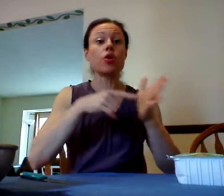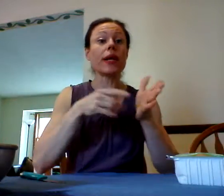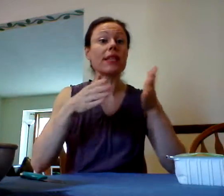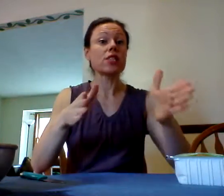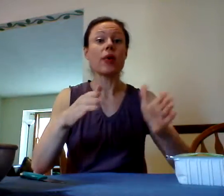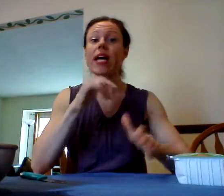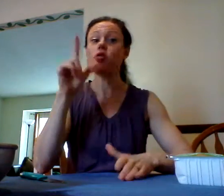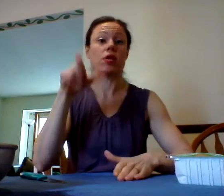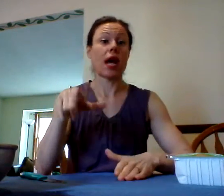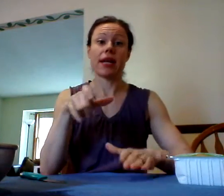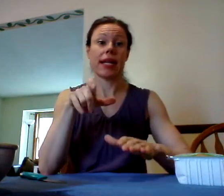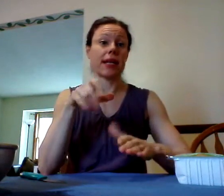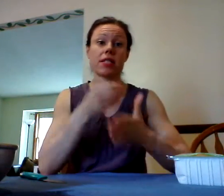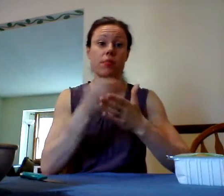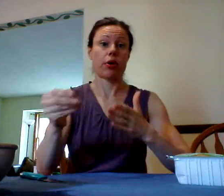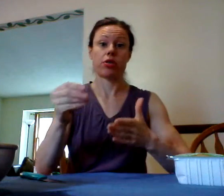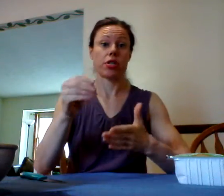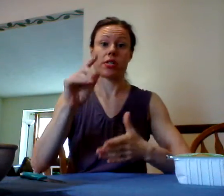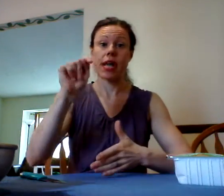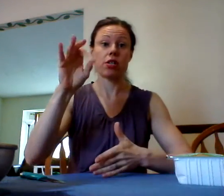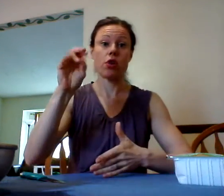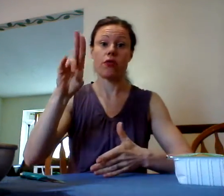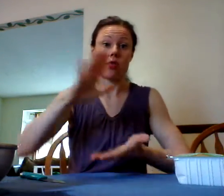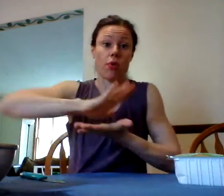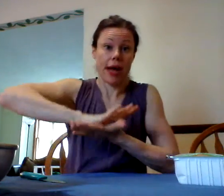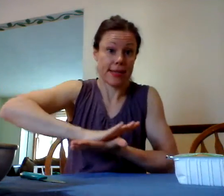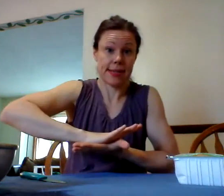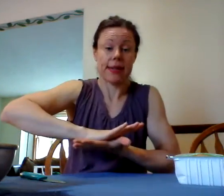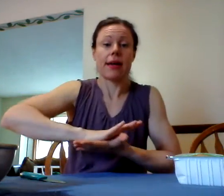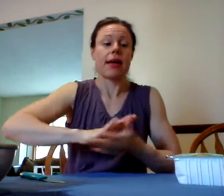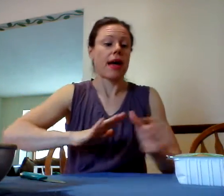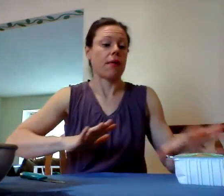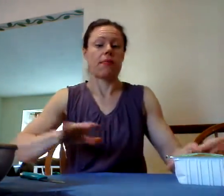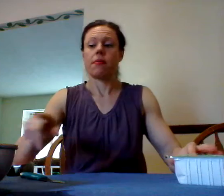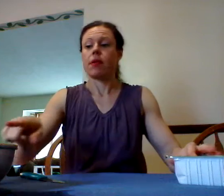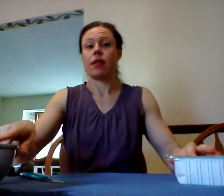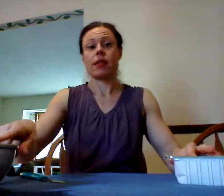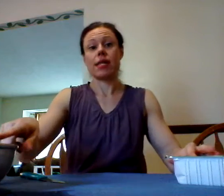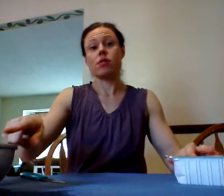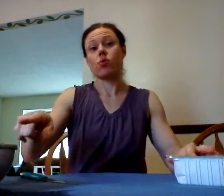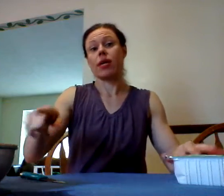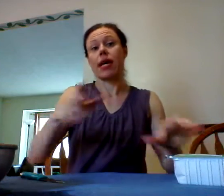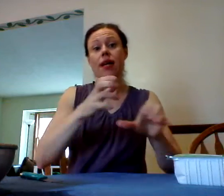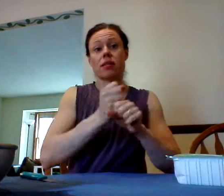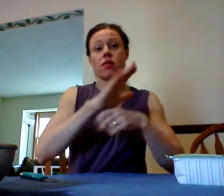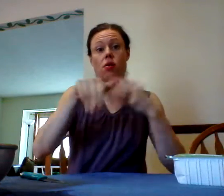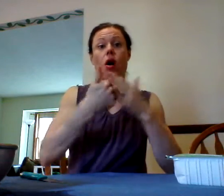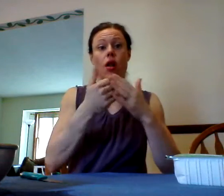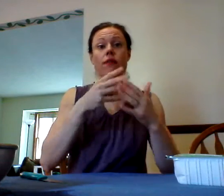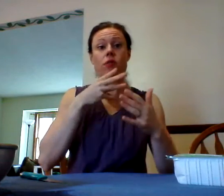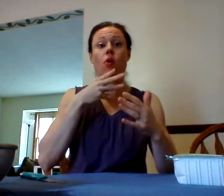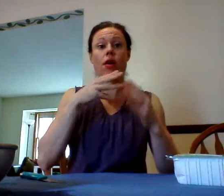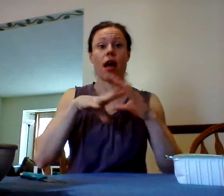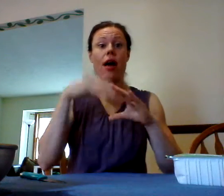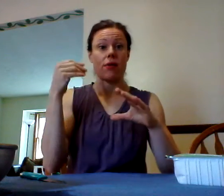Doing it this way, you do not need to purchase a tofu press. This will get all of the water out of